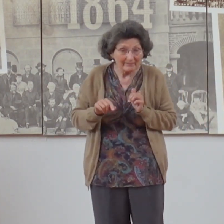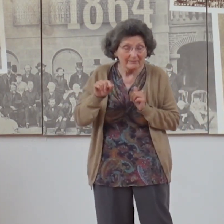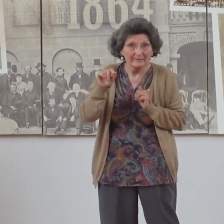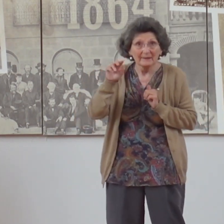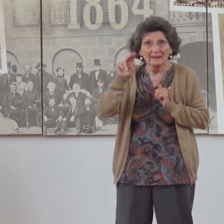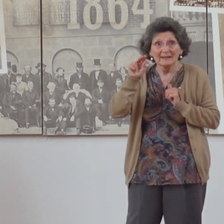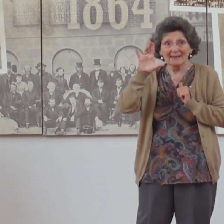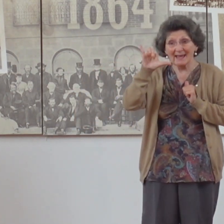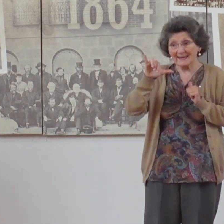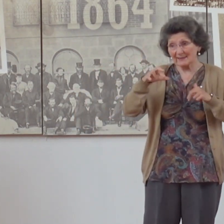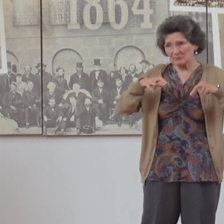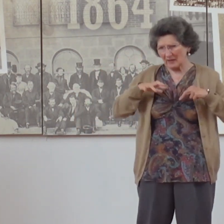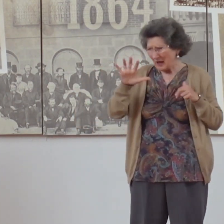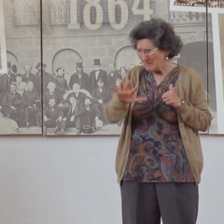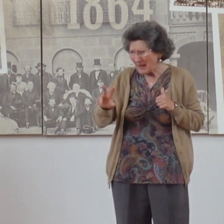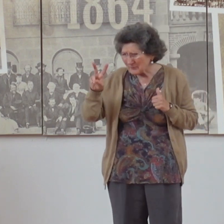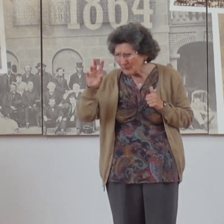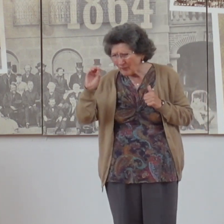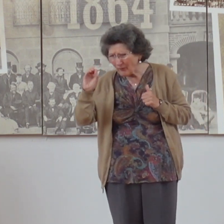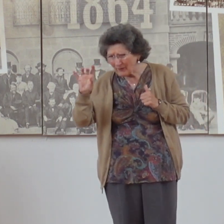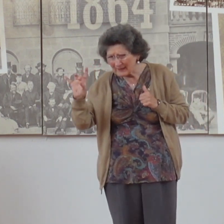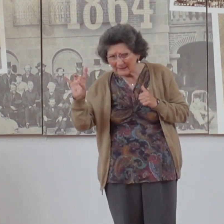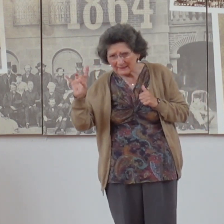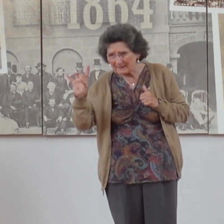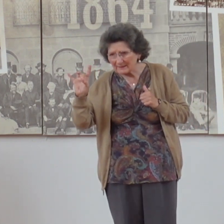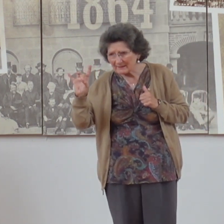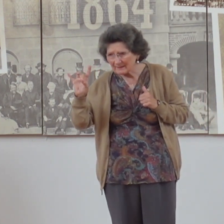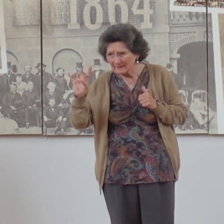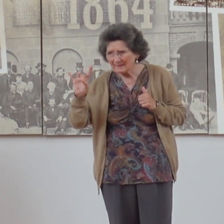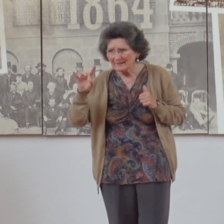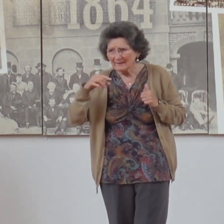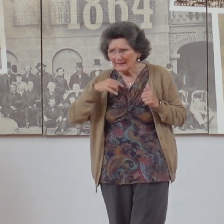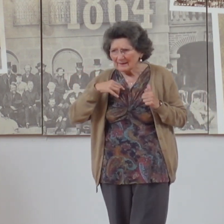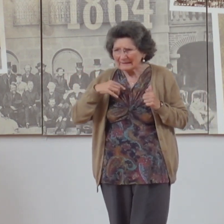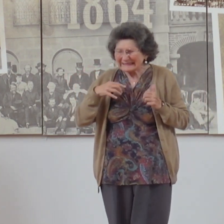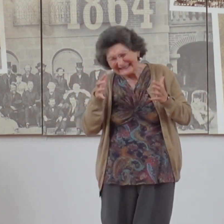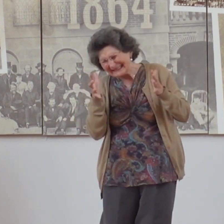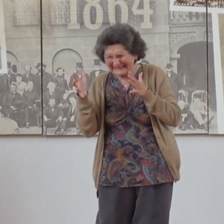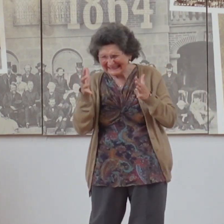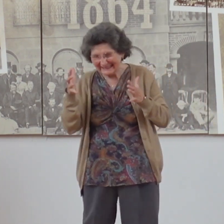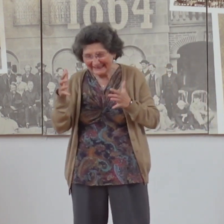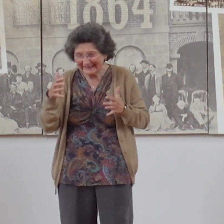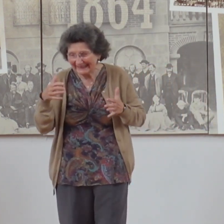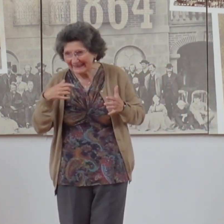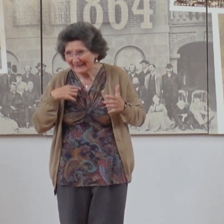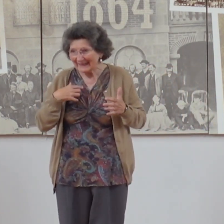little bit of a story. Nancy retired back in 2008, I believe.